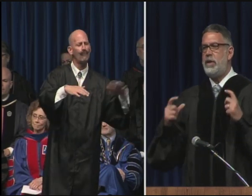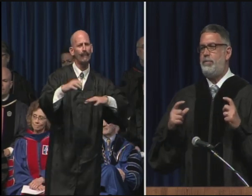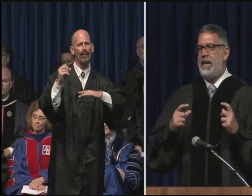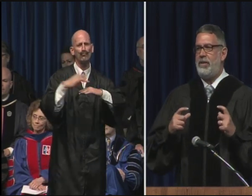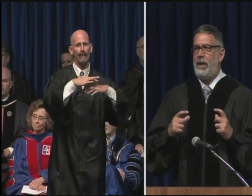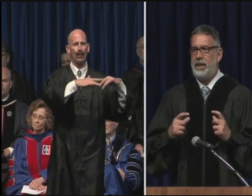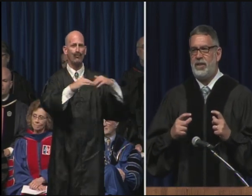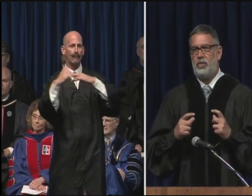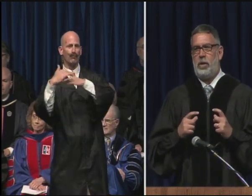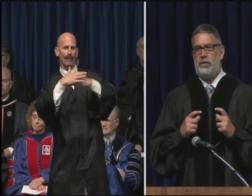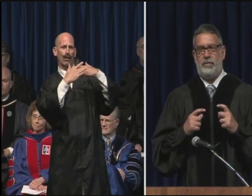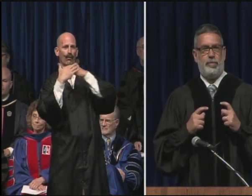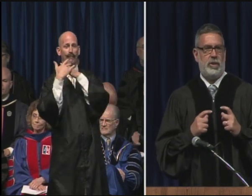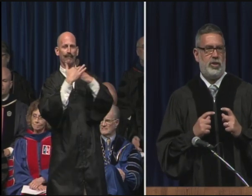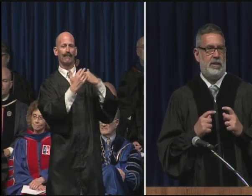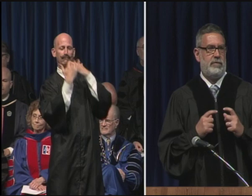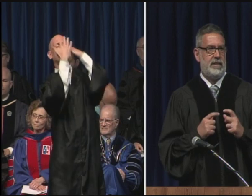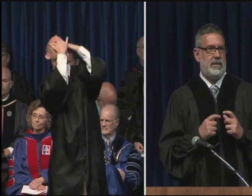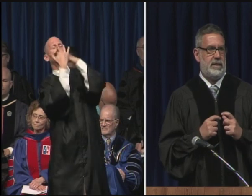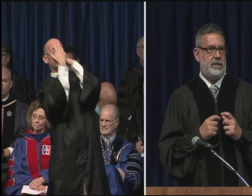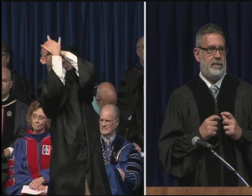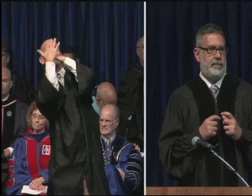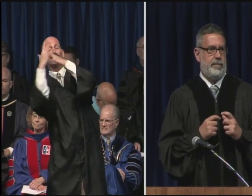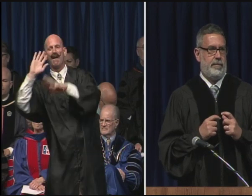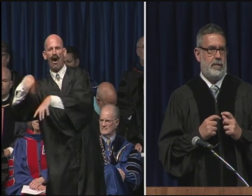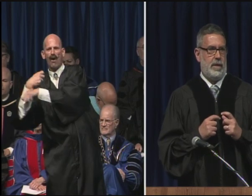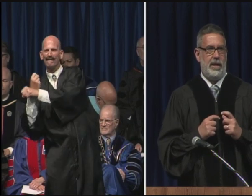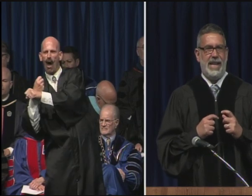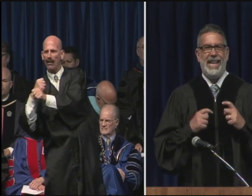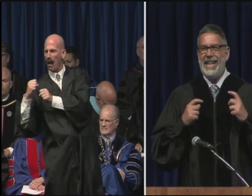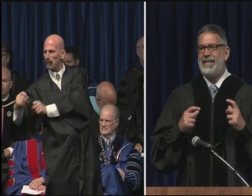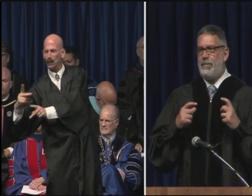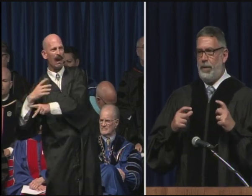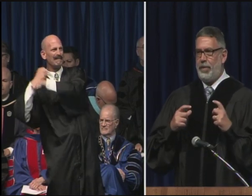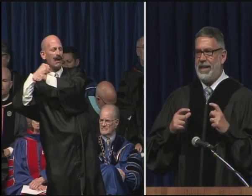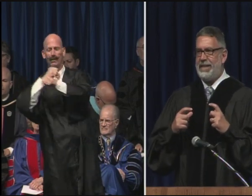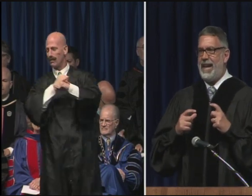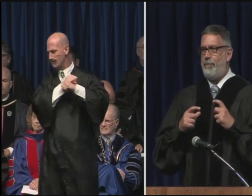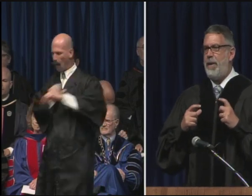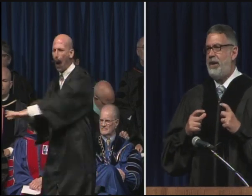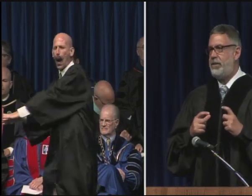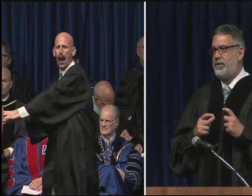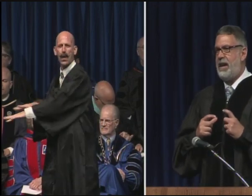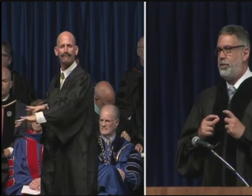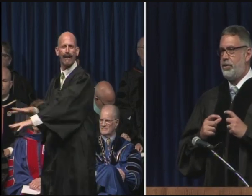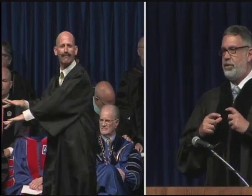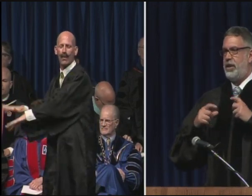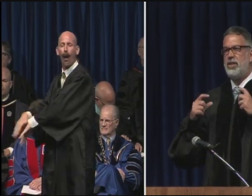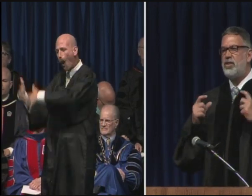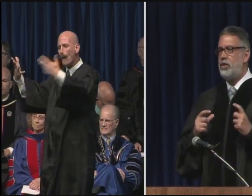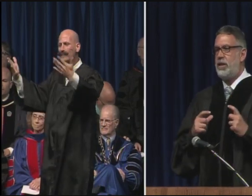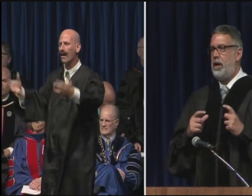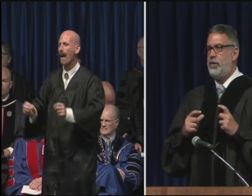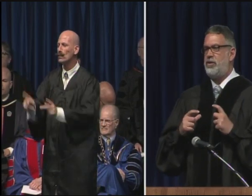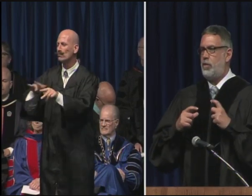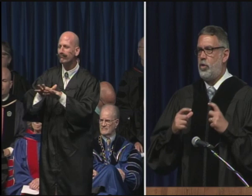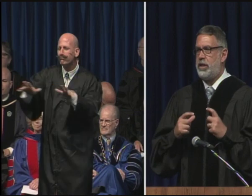down the mightiest walls of oppression and resistance." It is about breaking down barriers to opportunity, to serving others and working